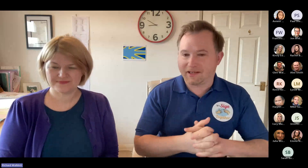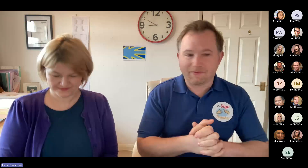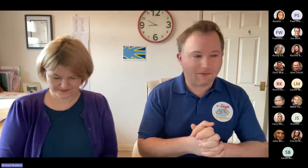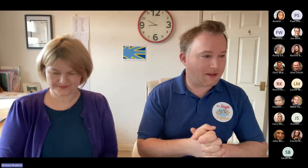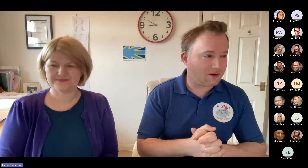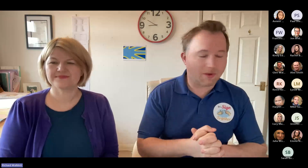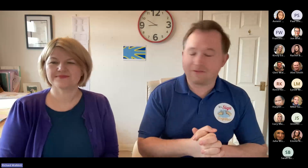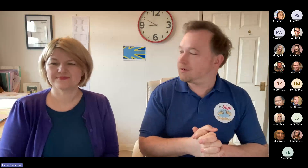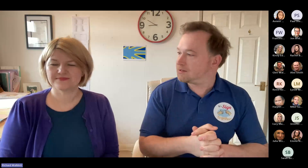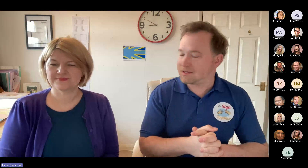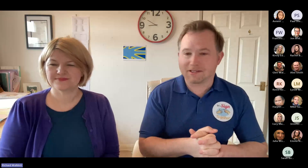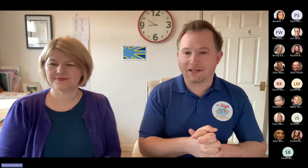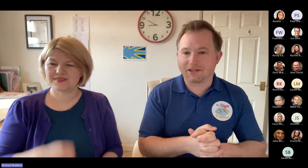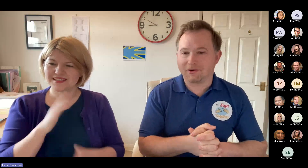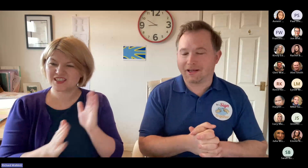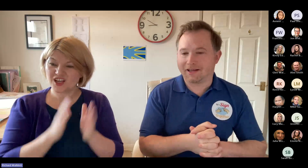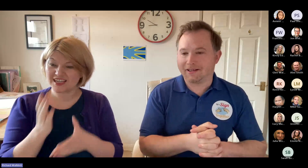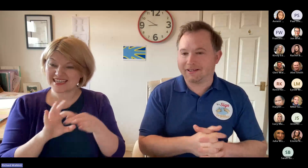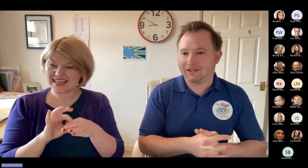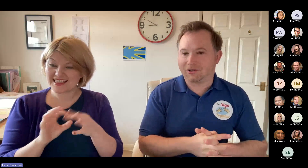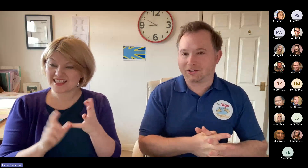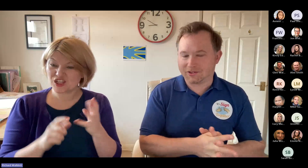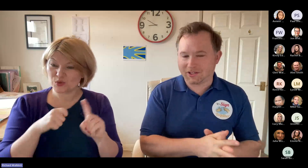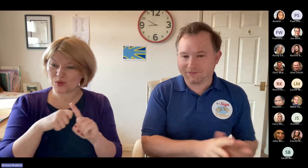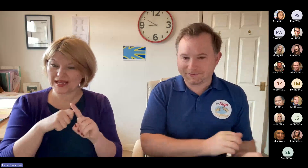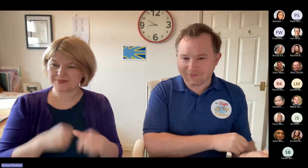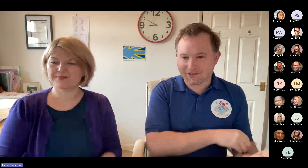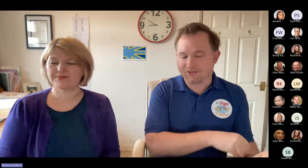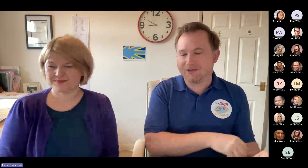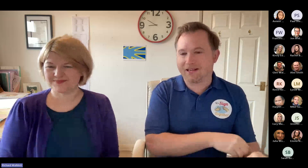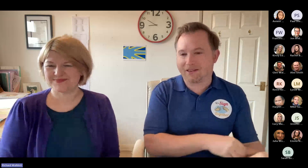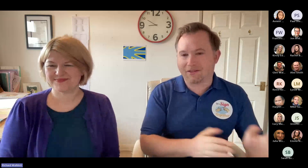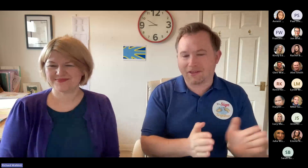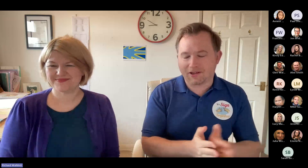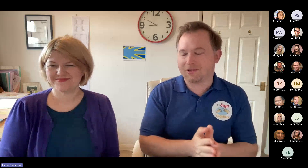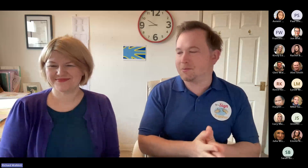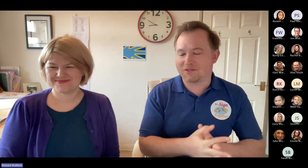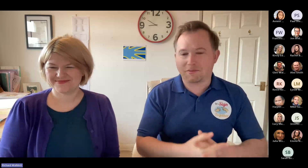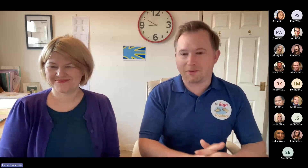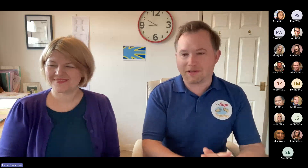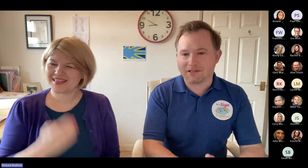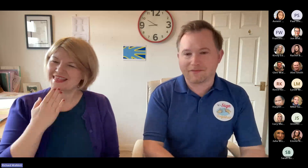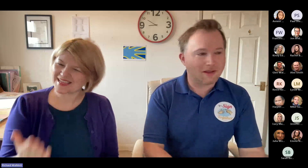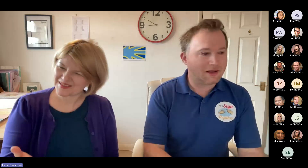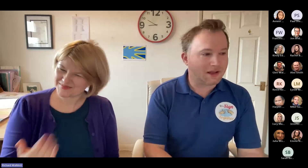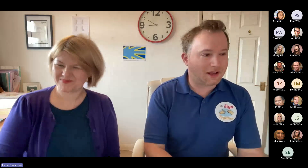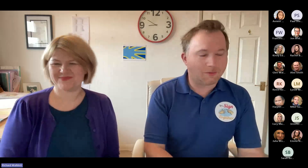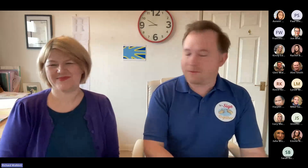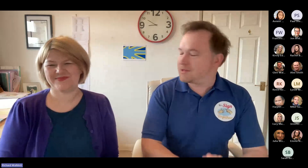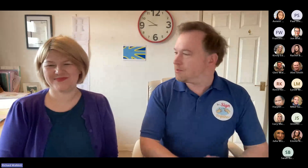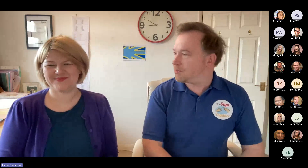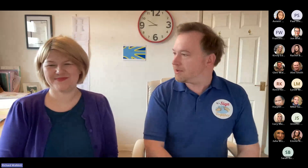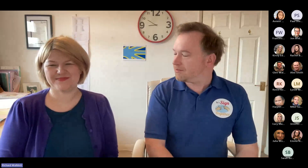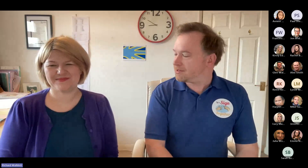Stephanie. We run Sign Together UK in Oxfordshire. So really, thank you so much for being with us. What are we doing? What are we covering